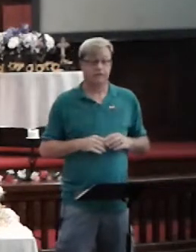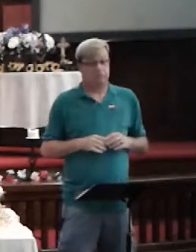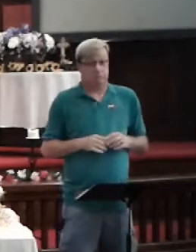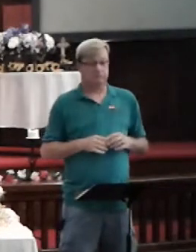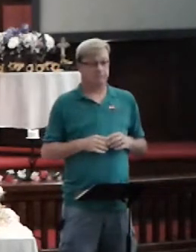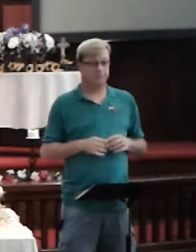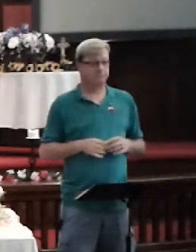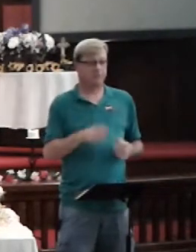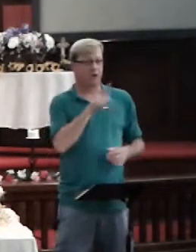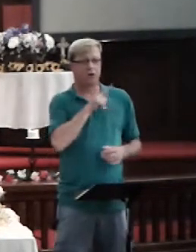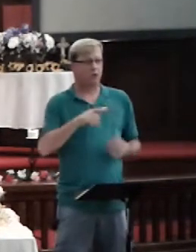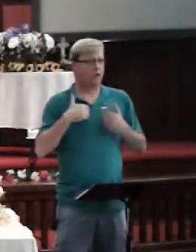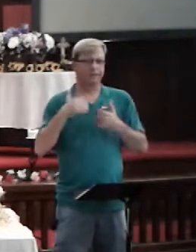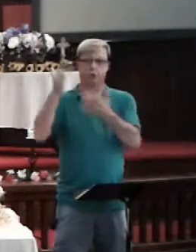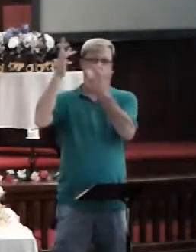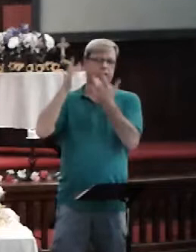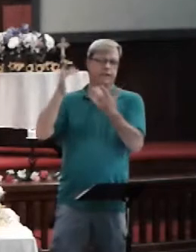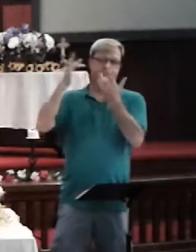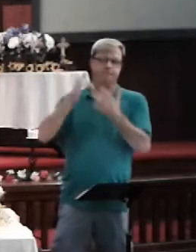Lord have mercy.